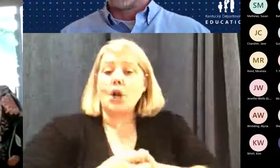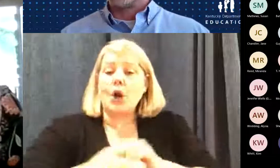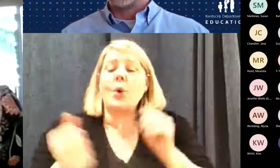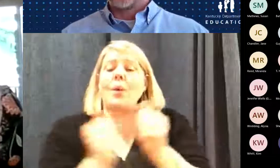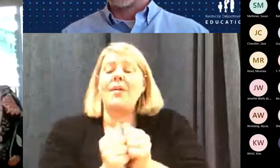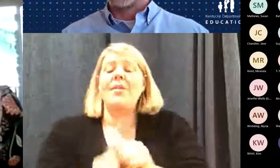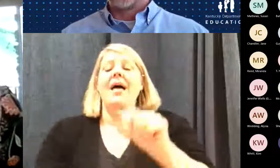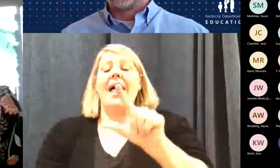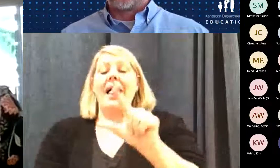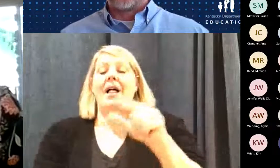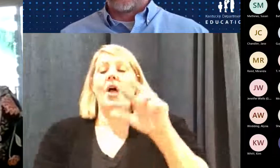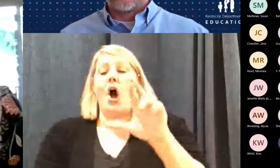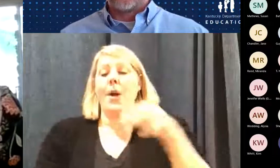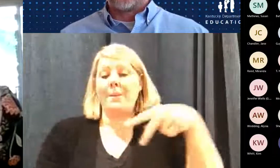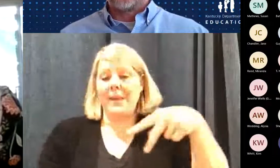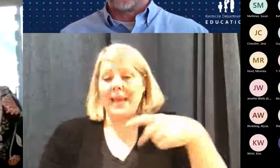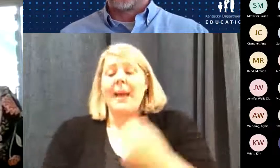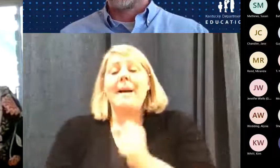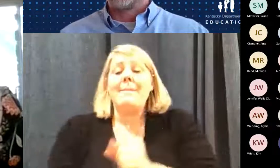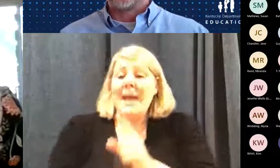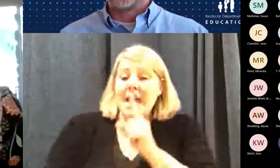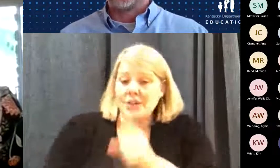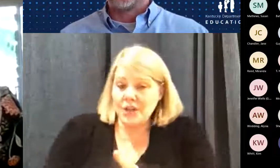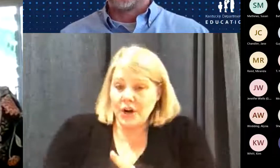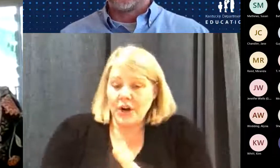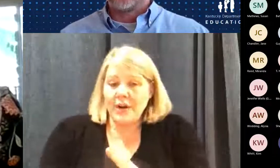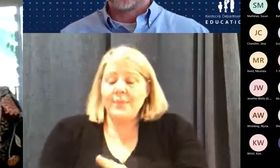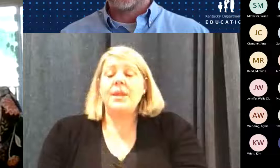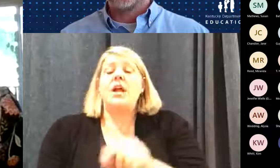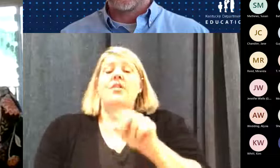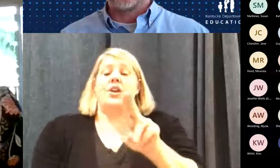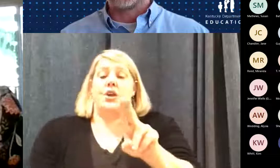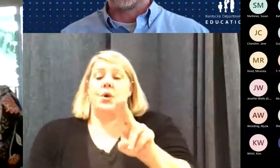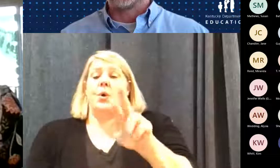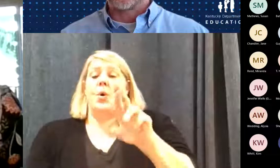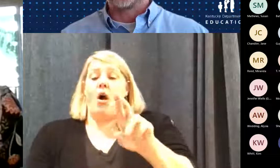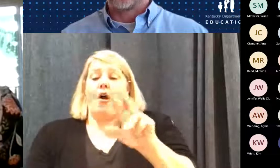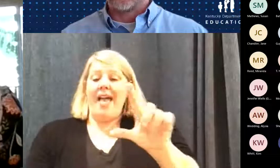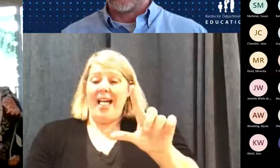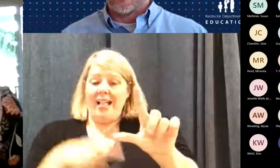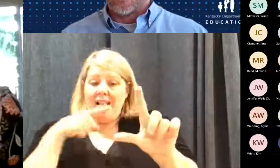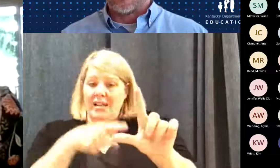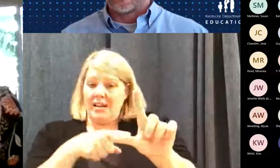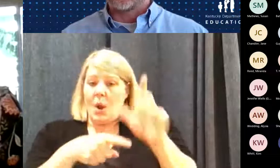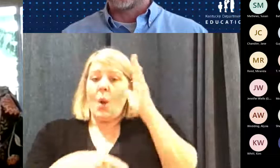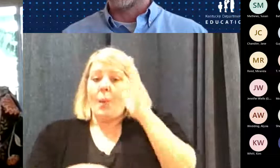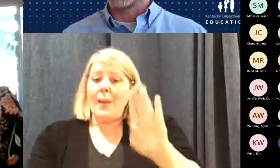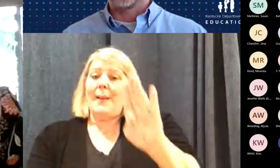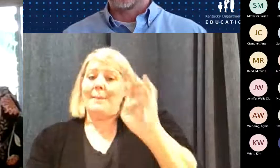sure you directors know the URL. The link will be included in the email. And then that is where